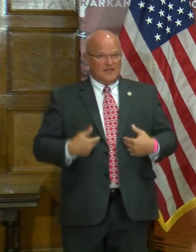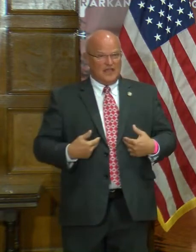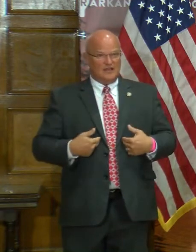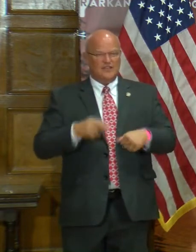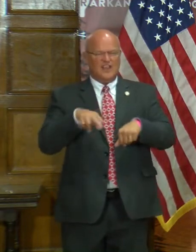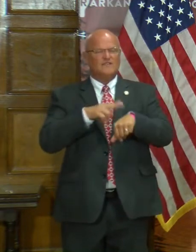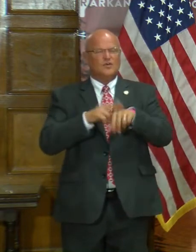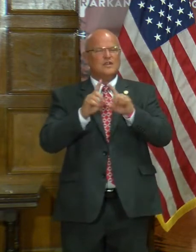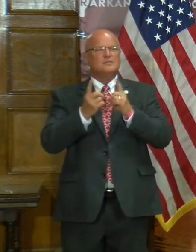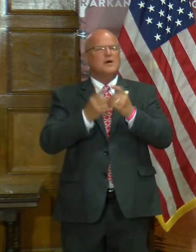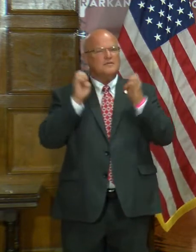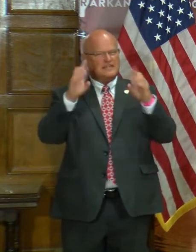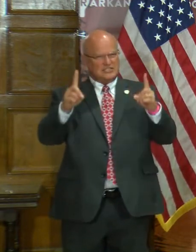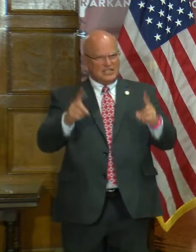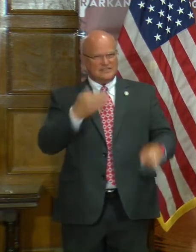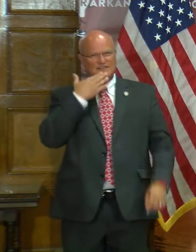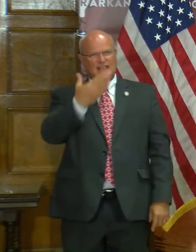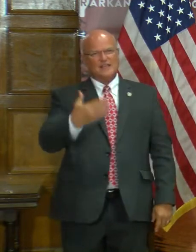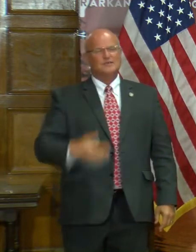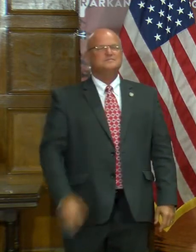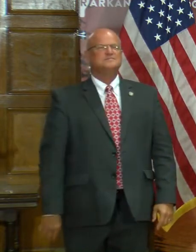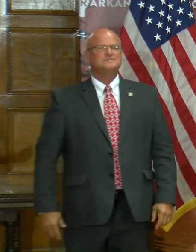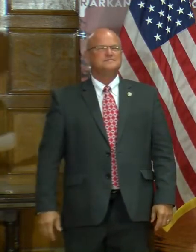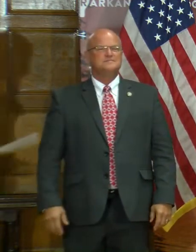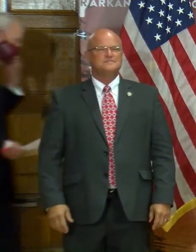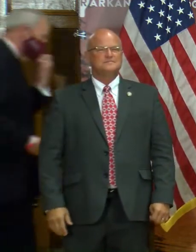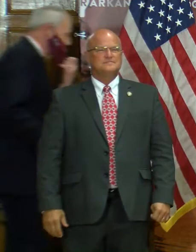and, of course, the Department of Education. Thank you.